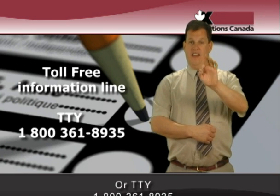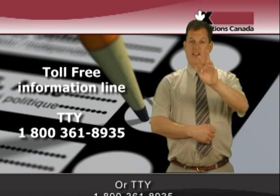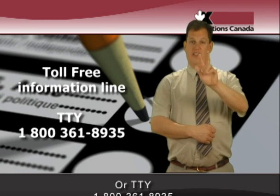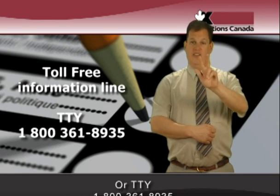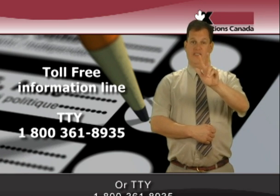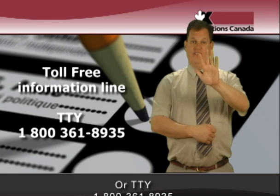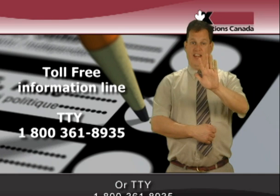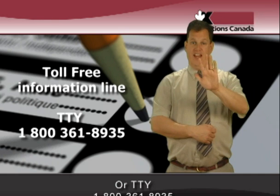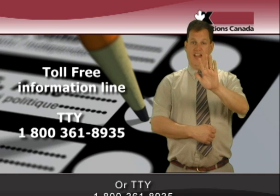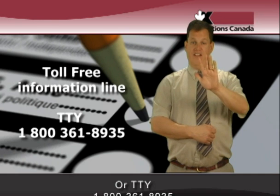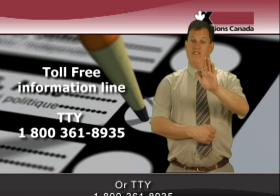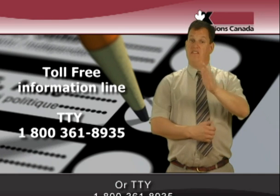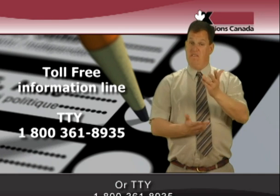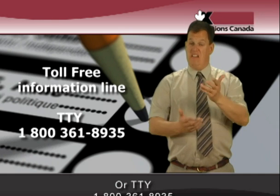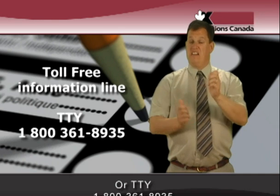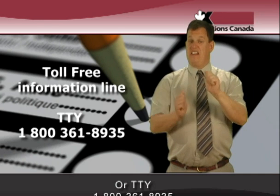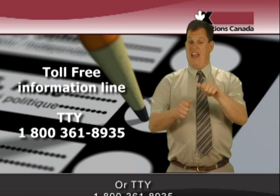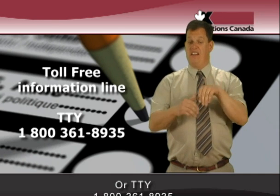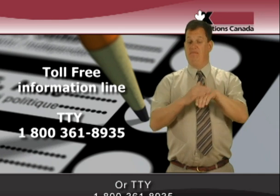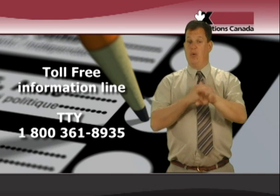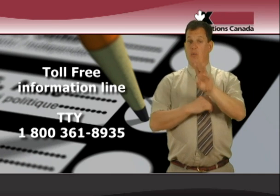-8935.